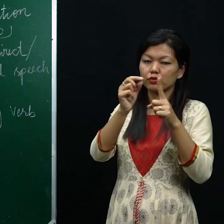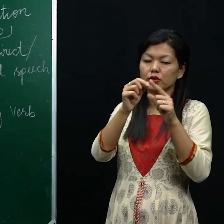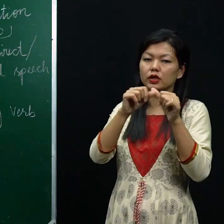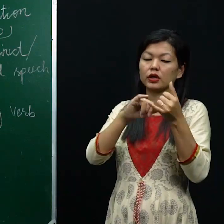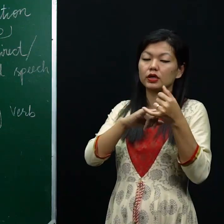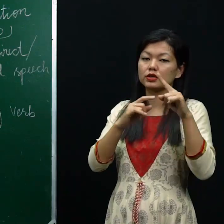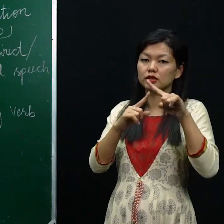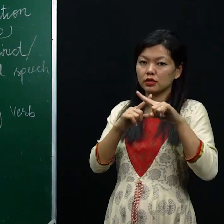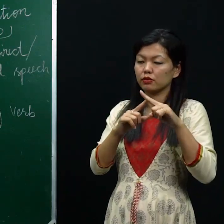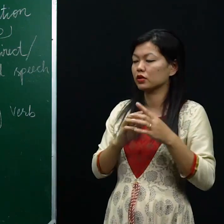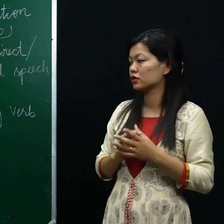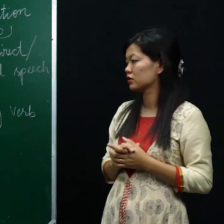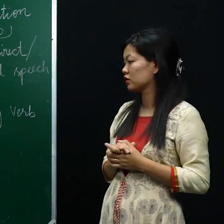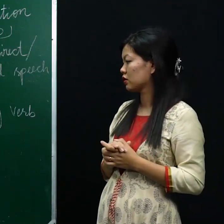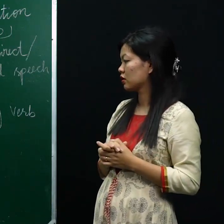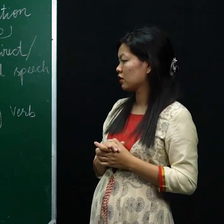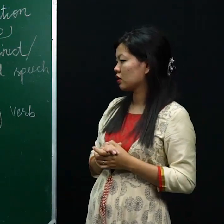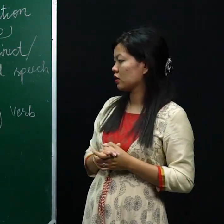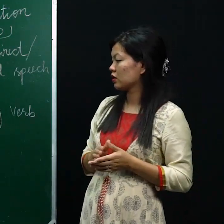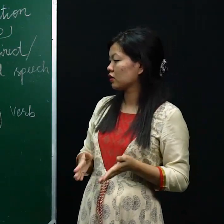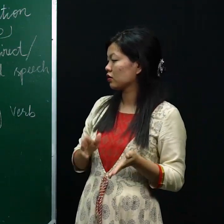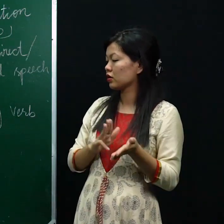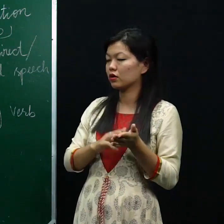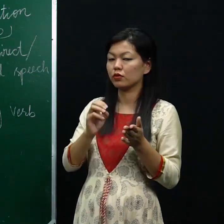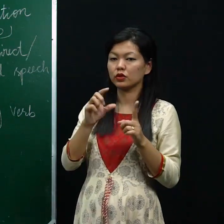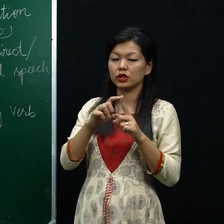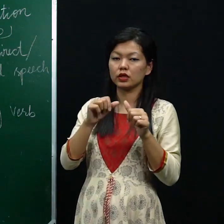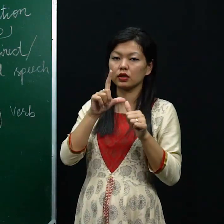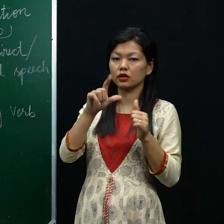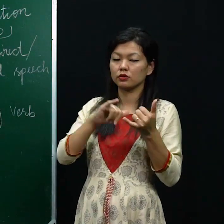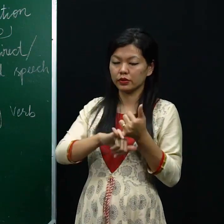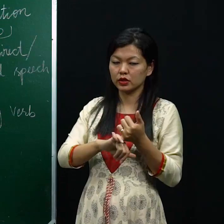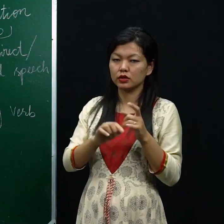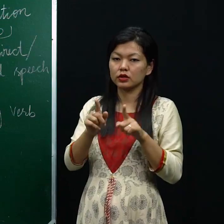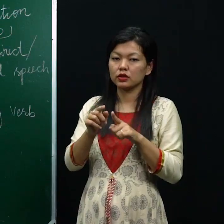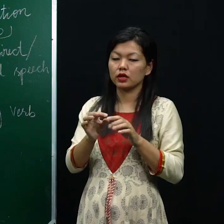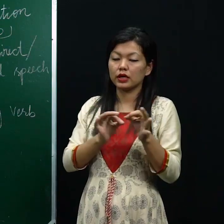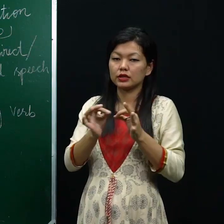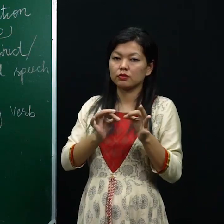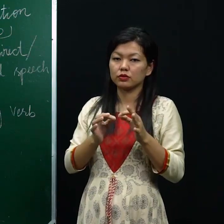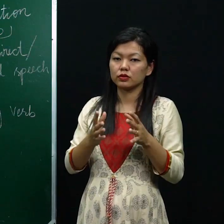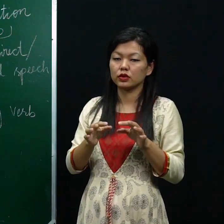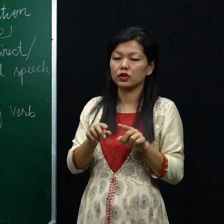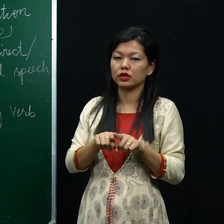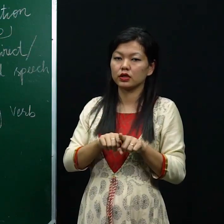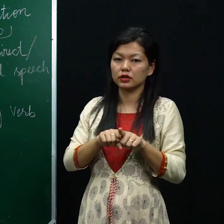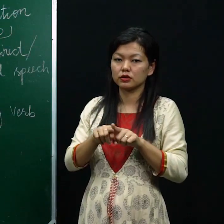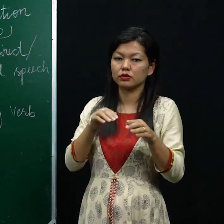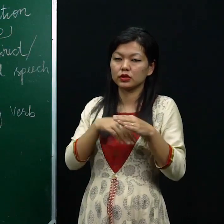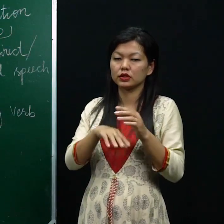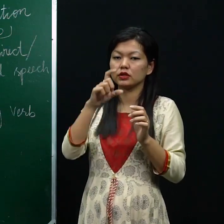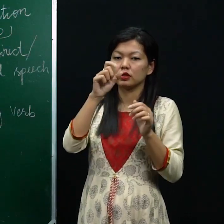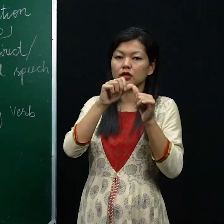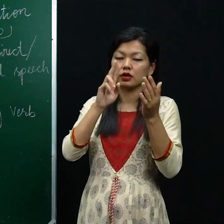speech. And the models, as I've mentioned just now, some examples can be can, could, may, might. All those things has to be